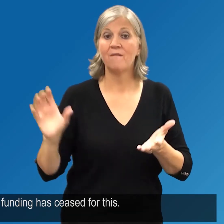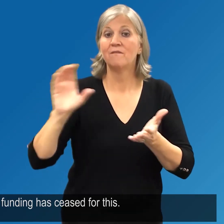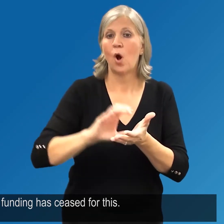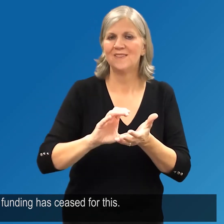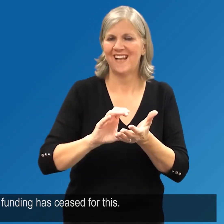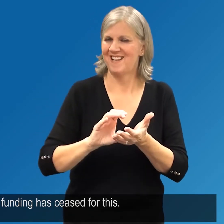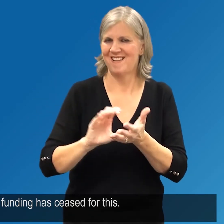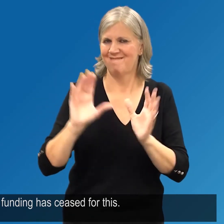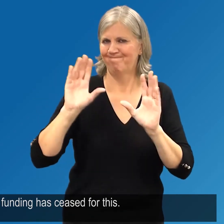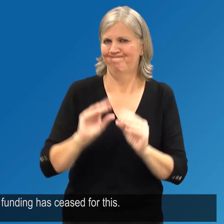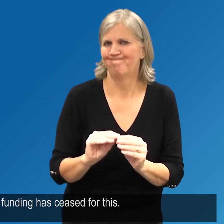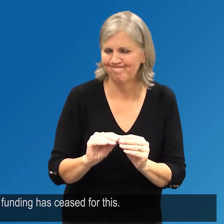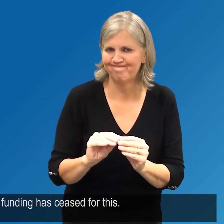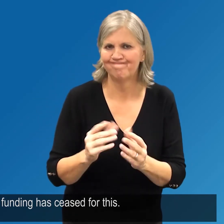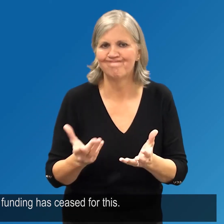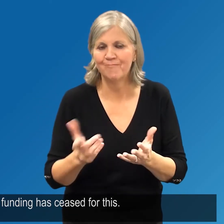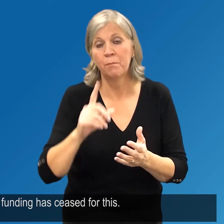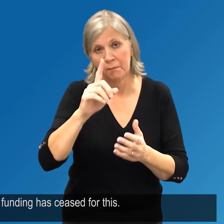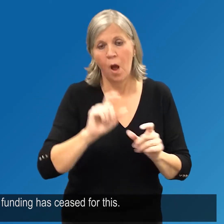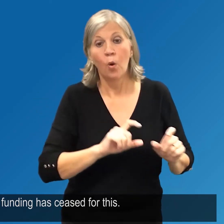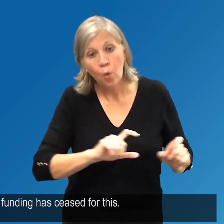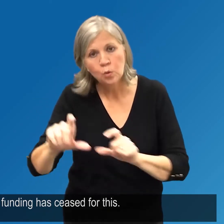funding has reached for this.